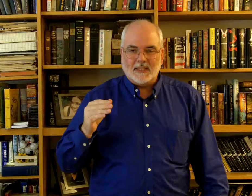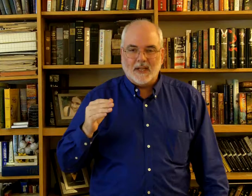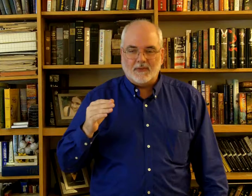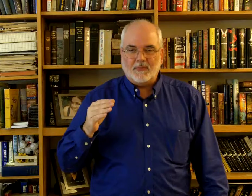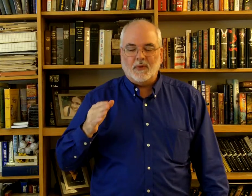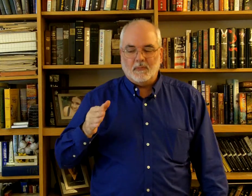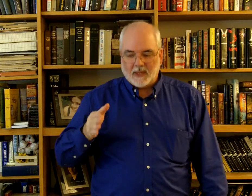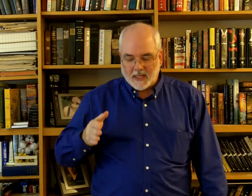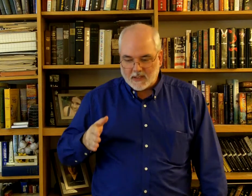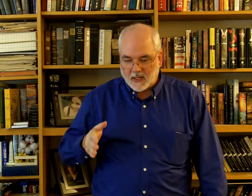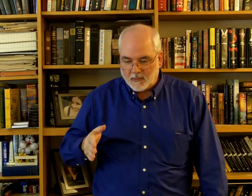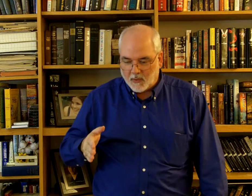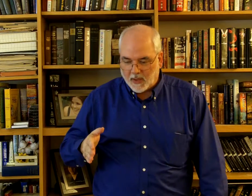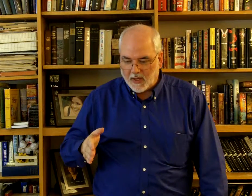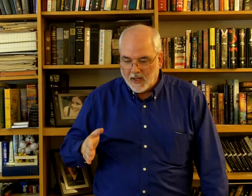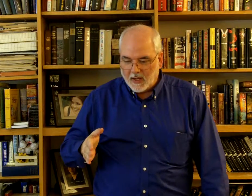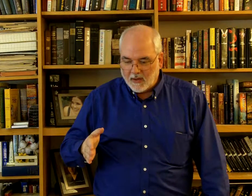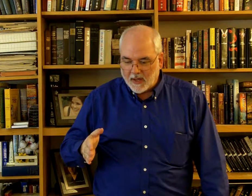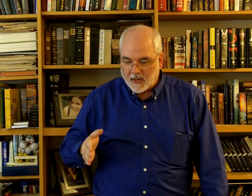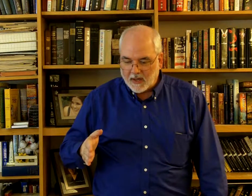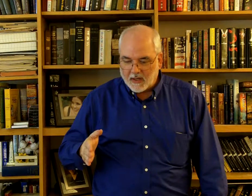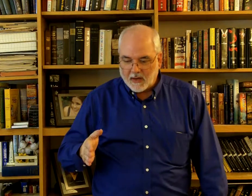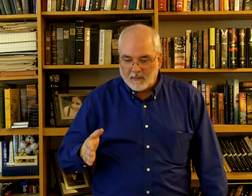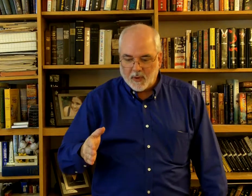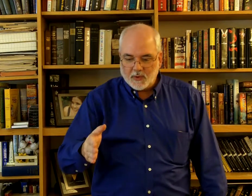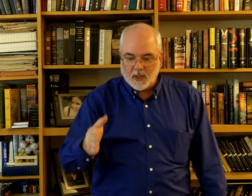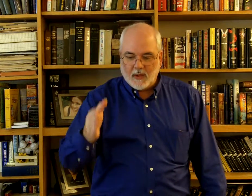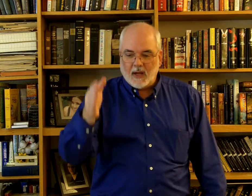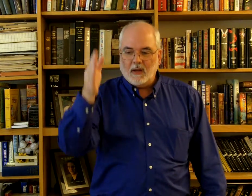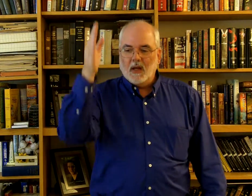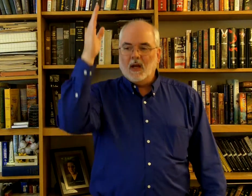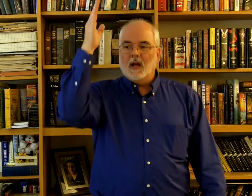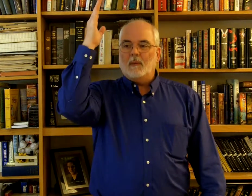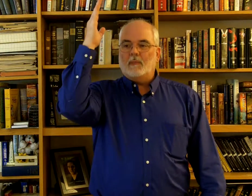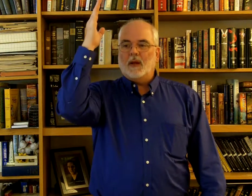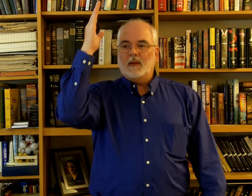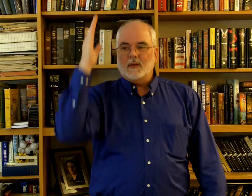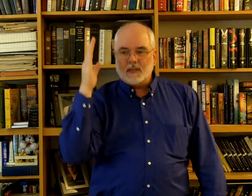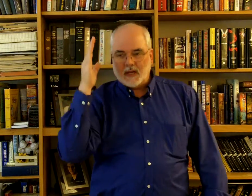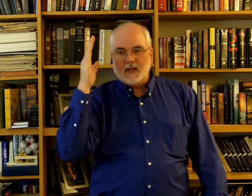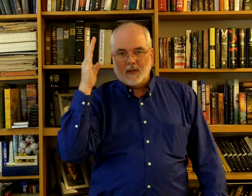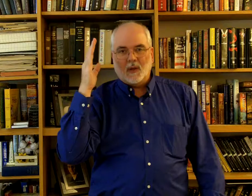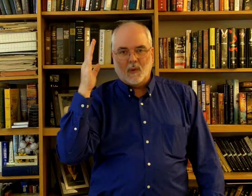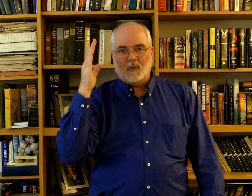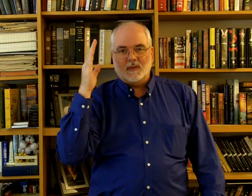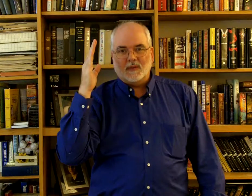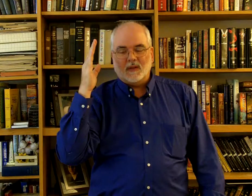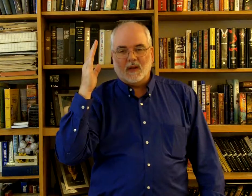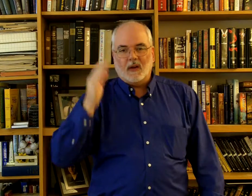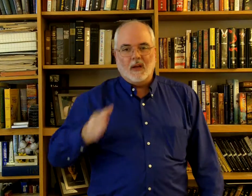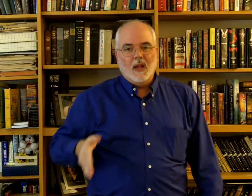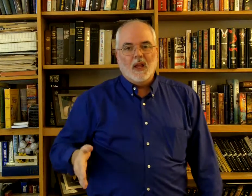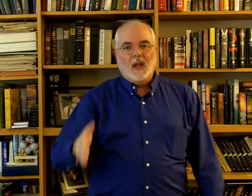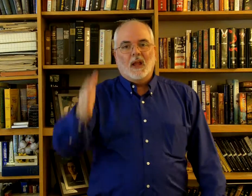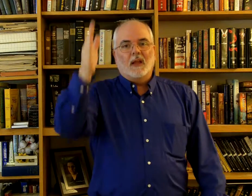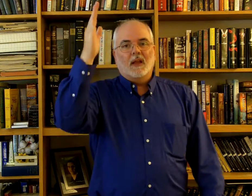stiff, but that's kind of the point. You kind of like a post come out, up, and then set it in the hole. All right?